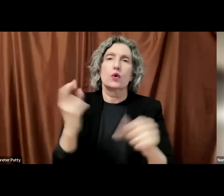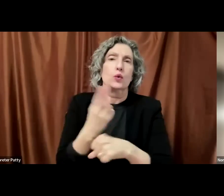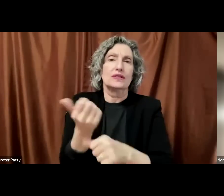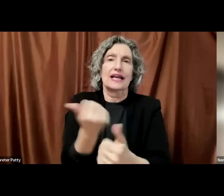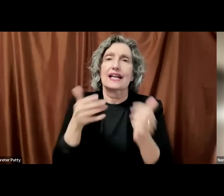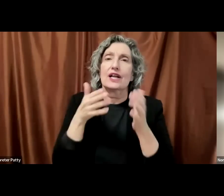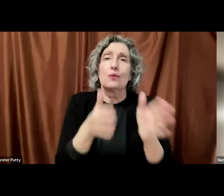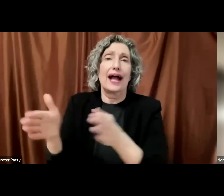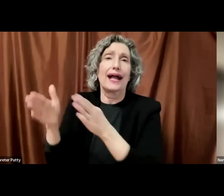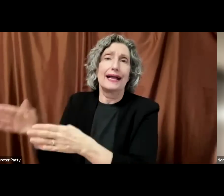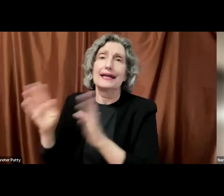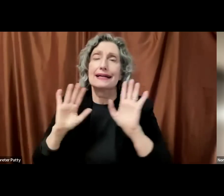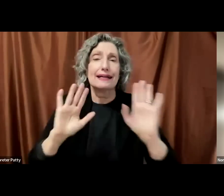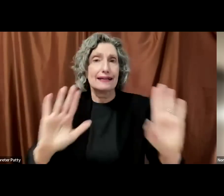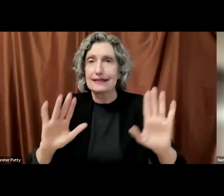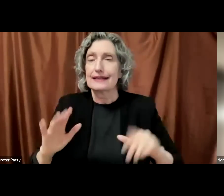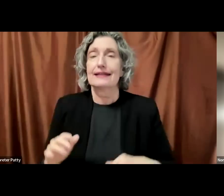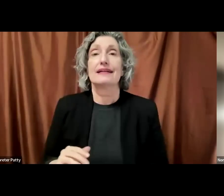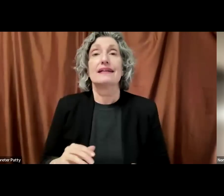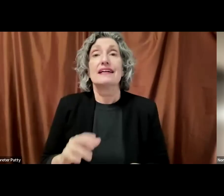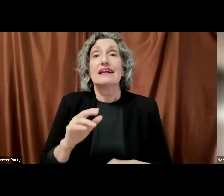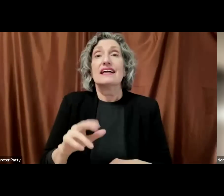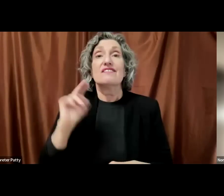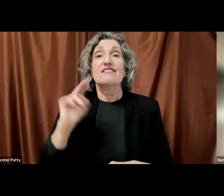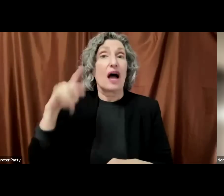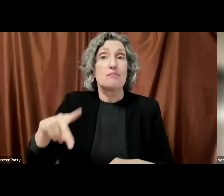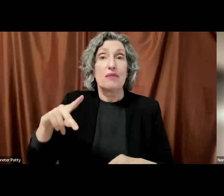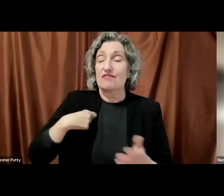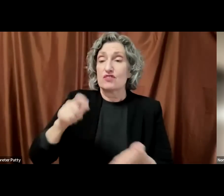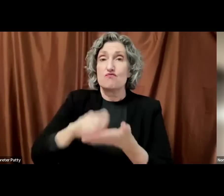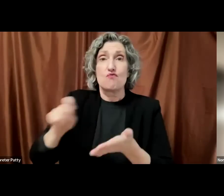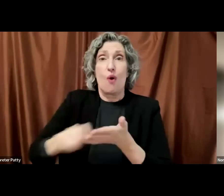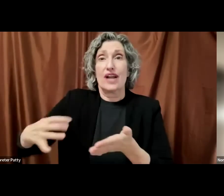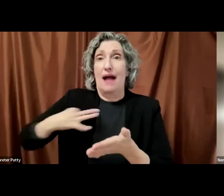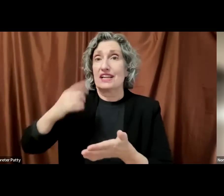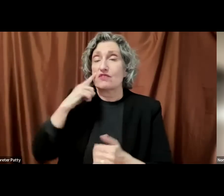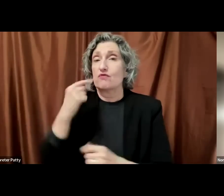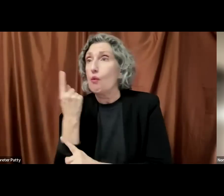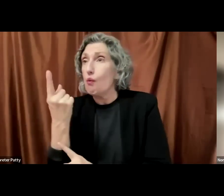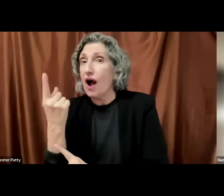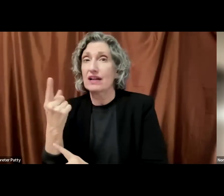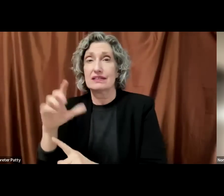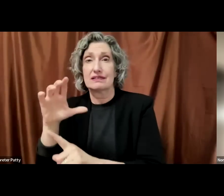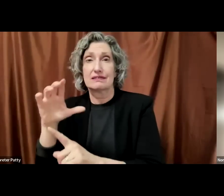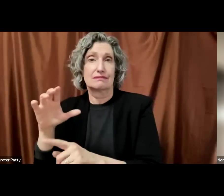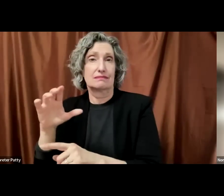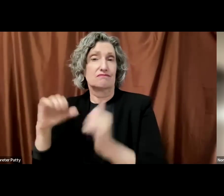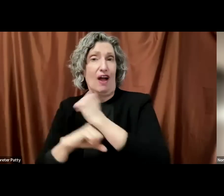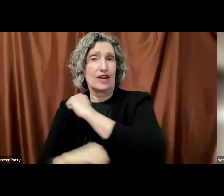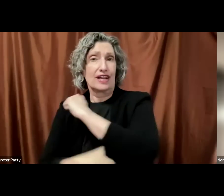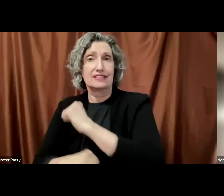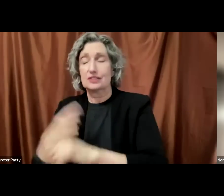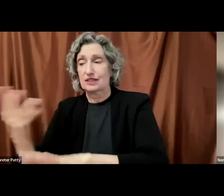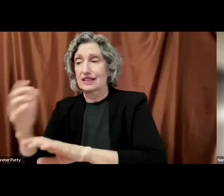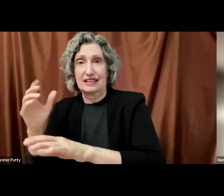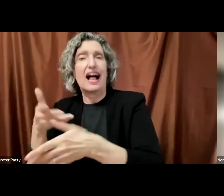report. Accept a nonprofit's grant application written for another funder. Simply simplify your forms. According to